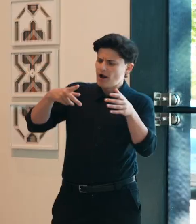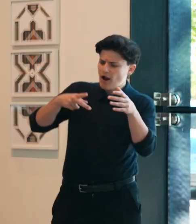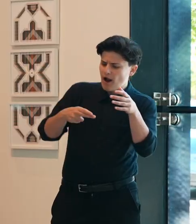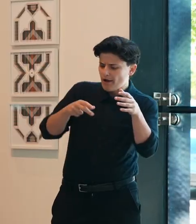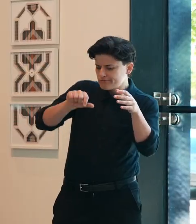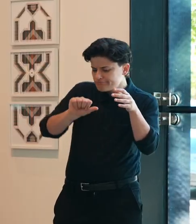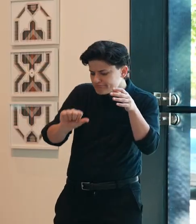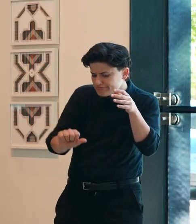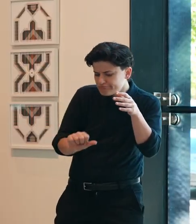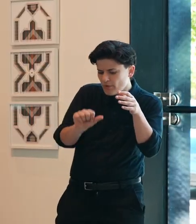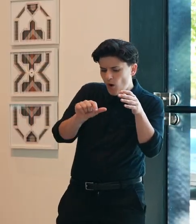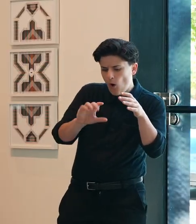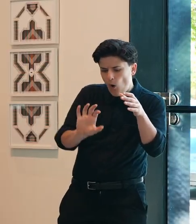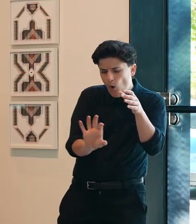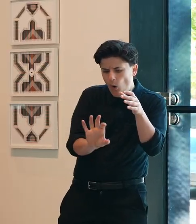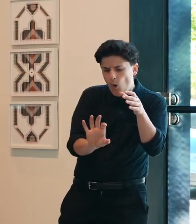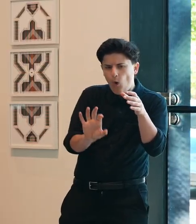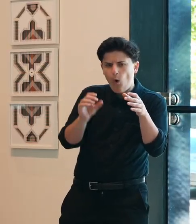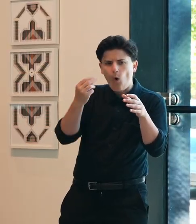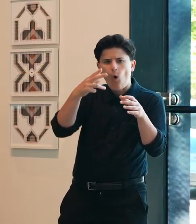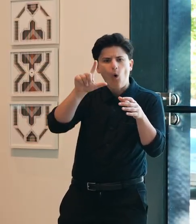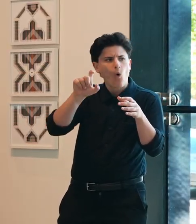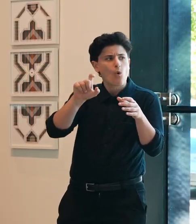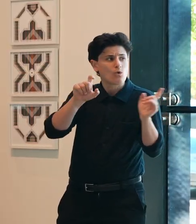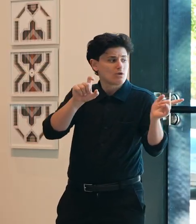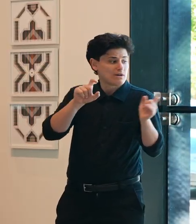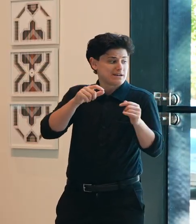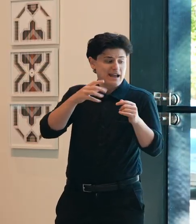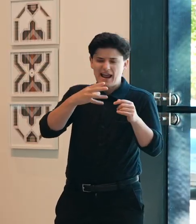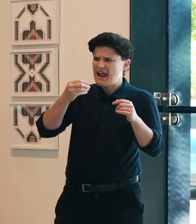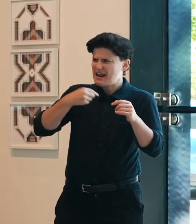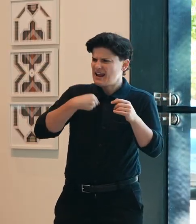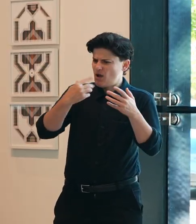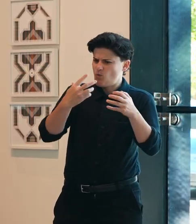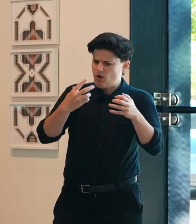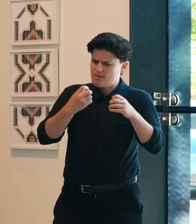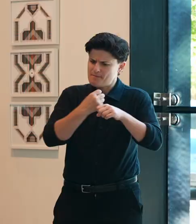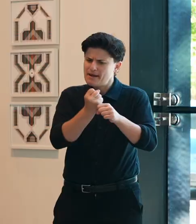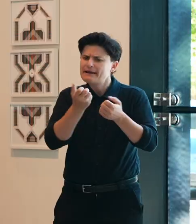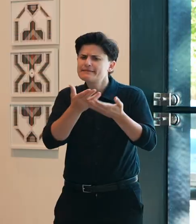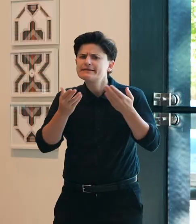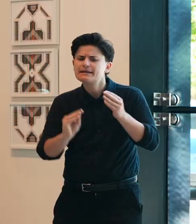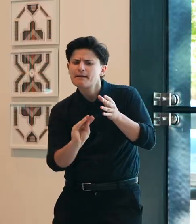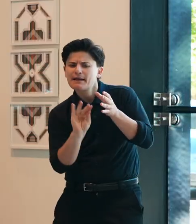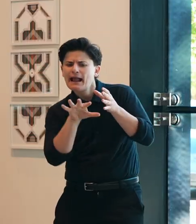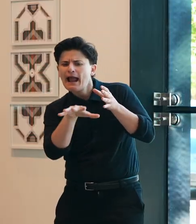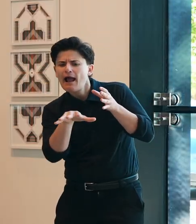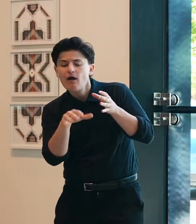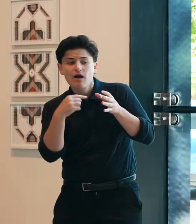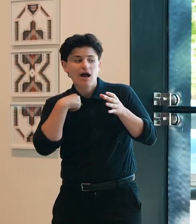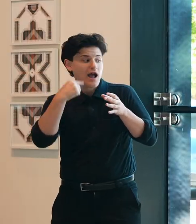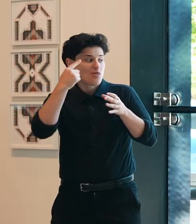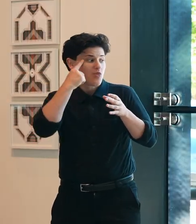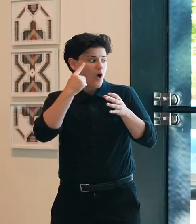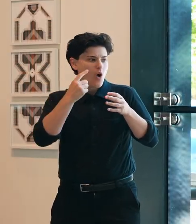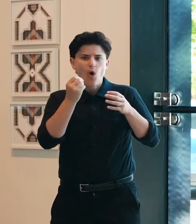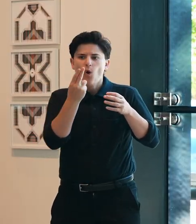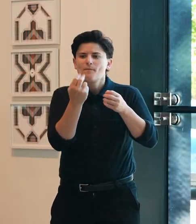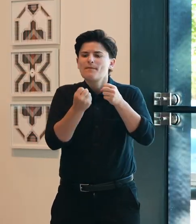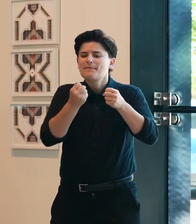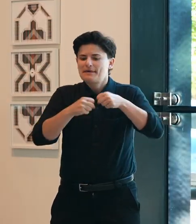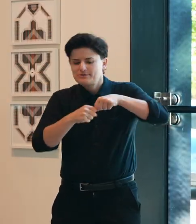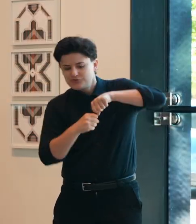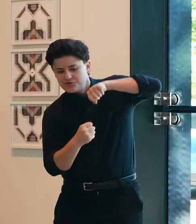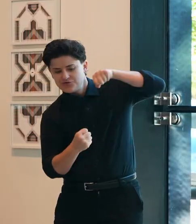And then, well, I need things coming out of it. And then, oh, maybe that's inside of a lot of them. And you just never